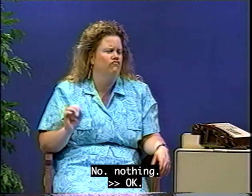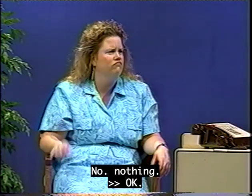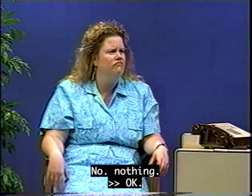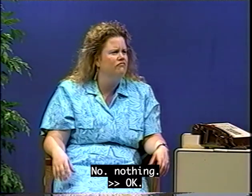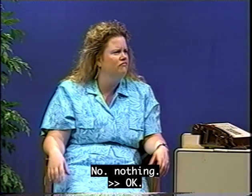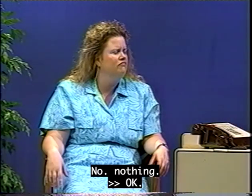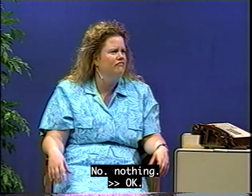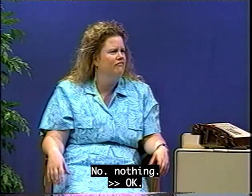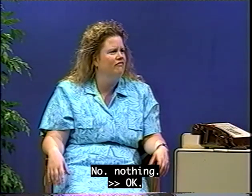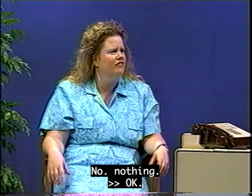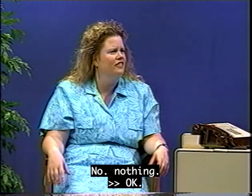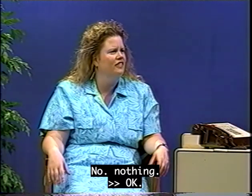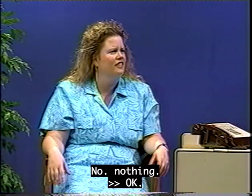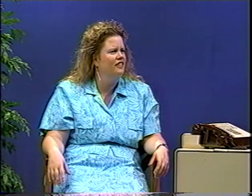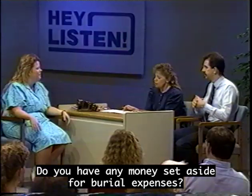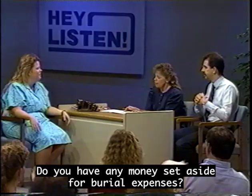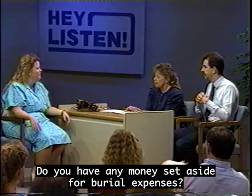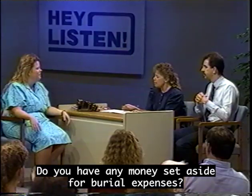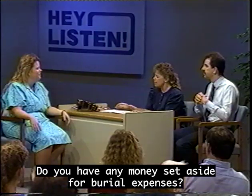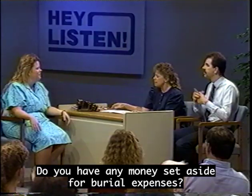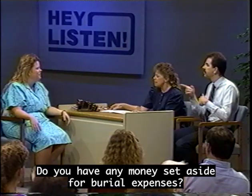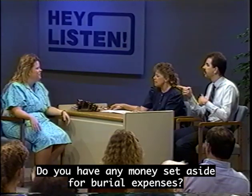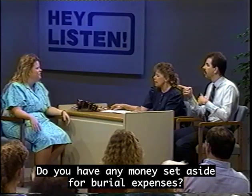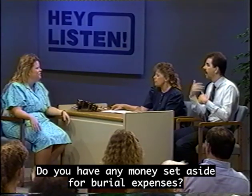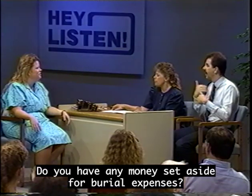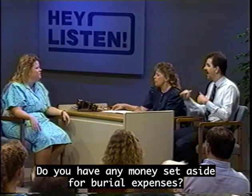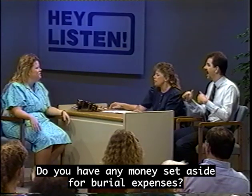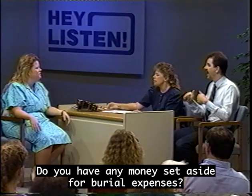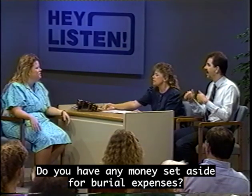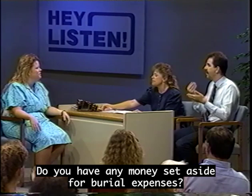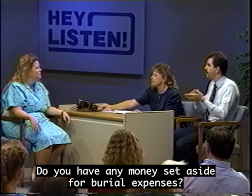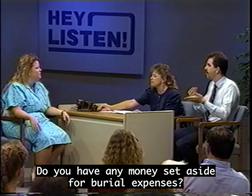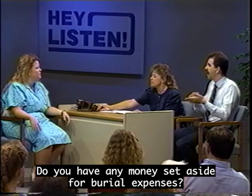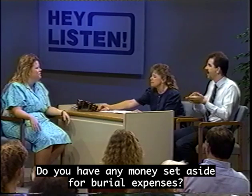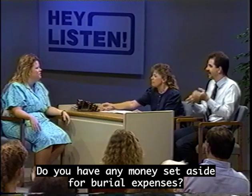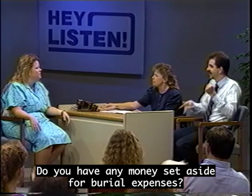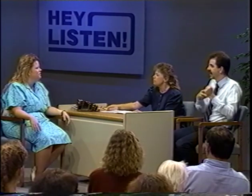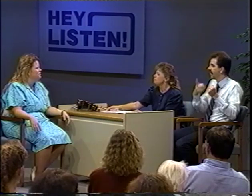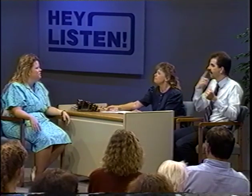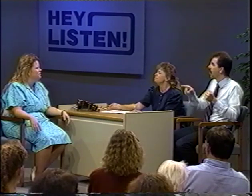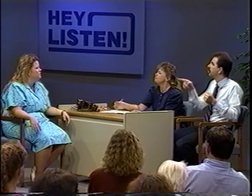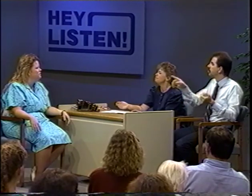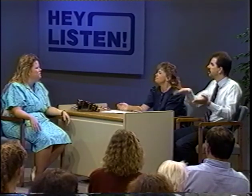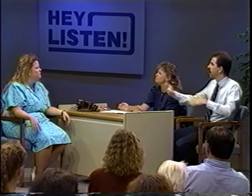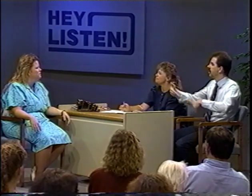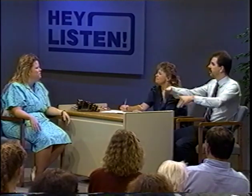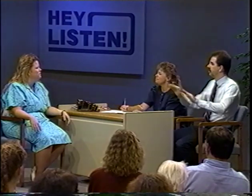No, nothing. Okay. Do you have any money set aside for burial expenses?